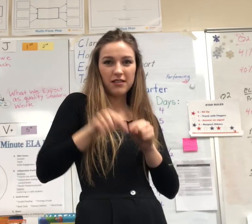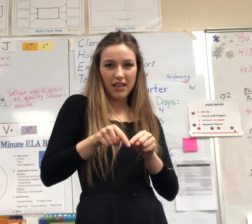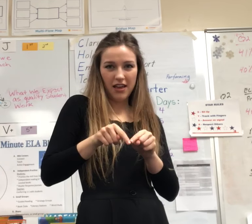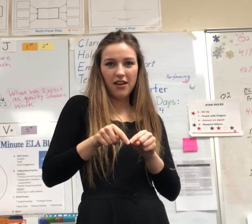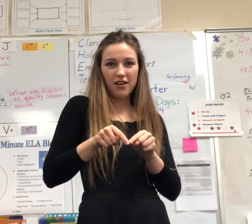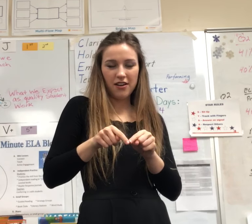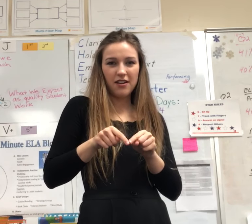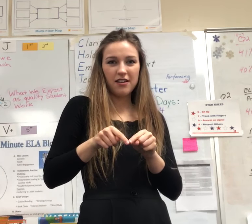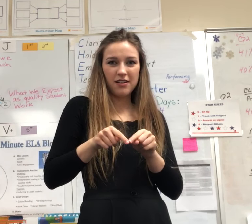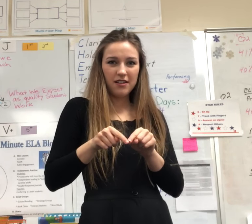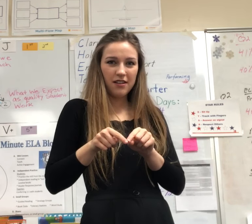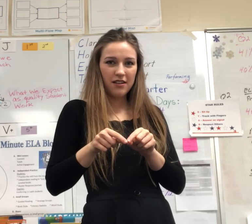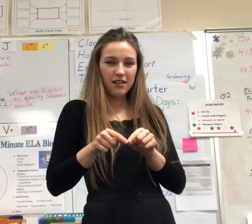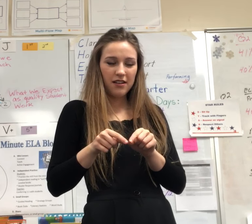it goes.